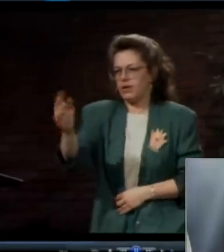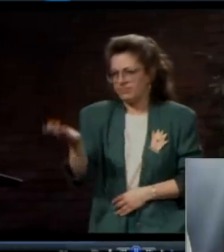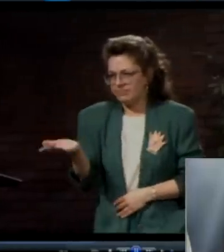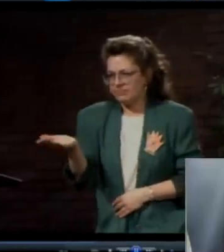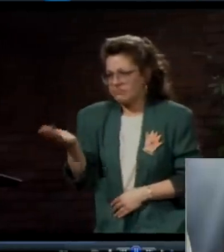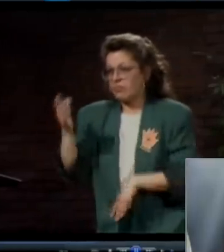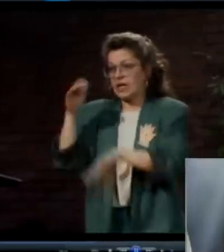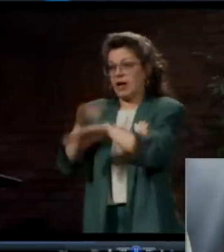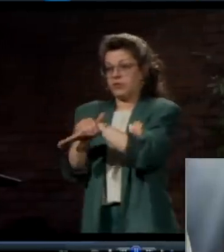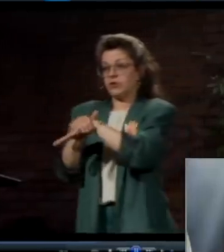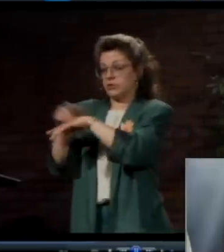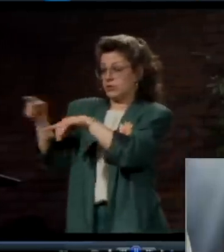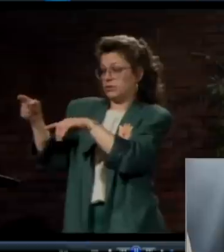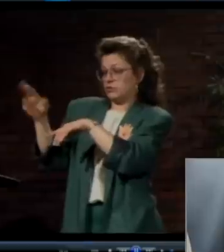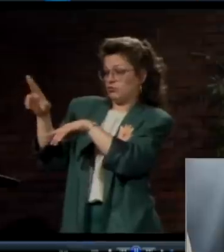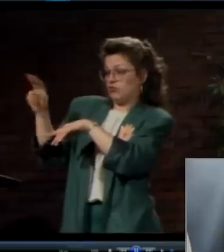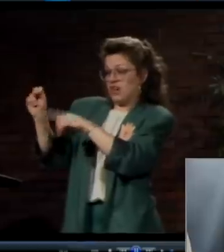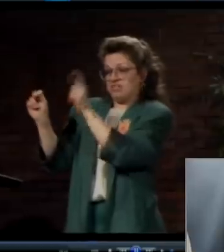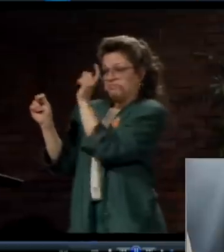example, the English word run, R-U-N.